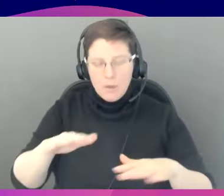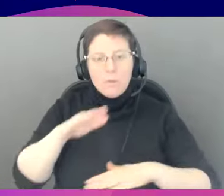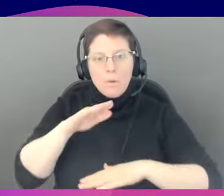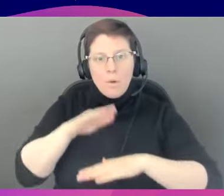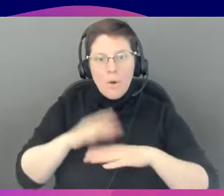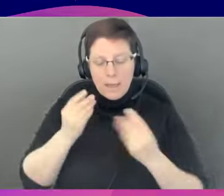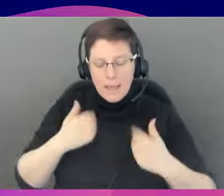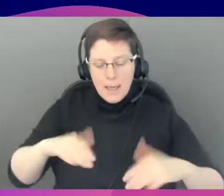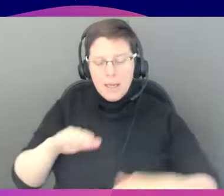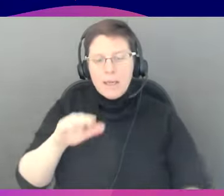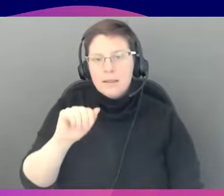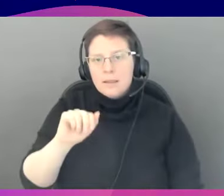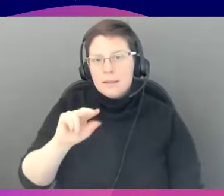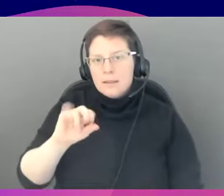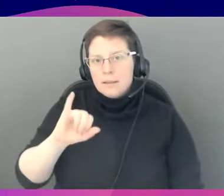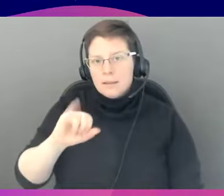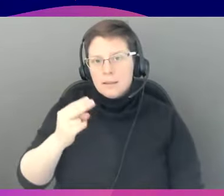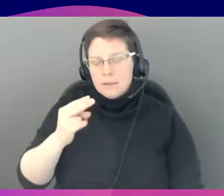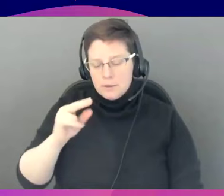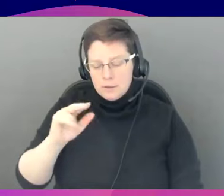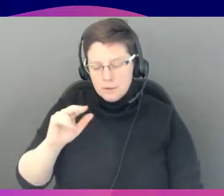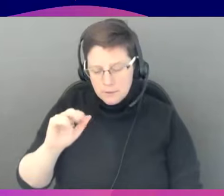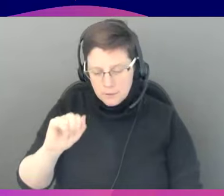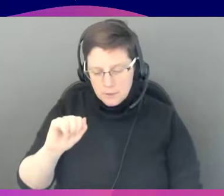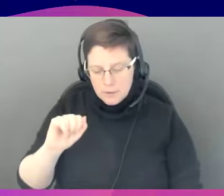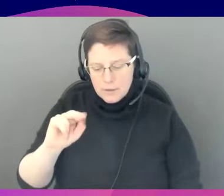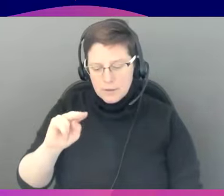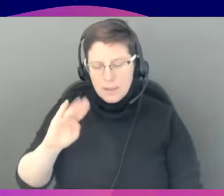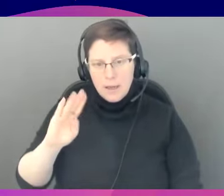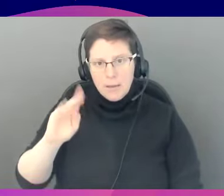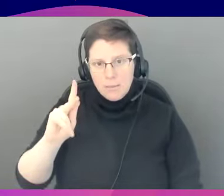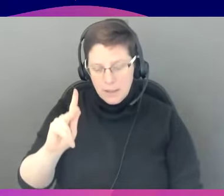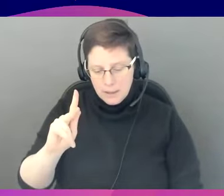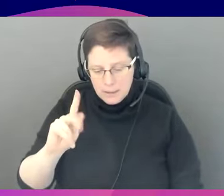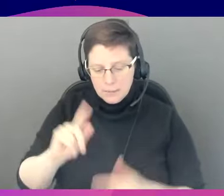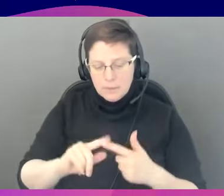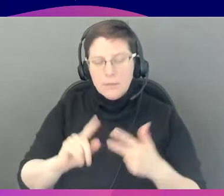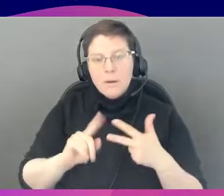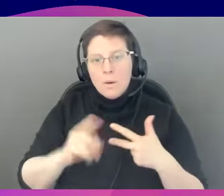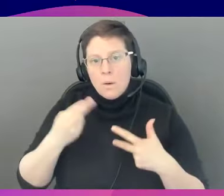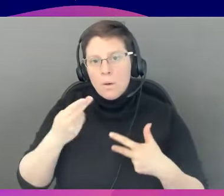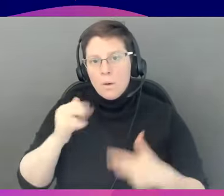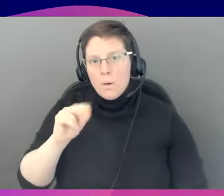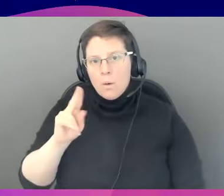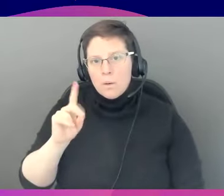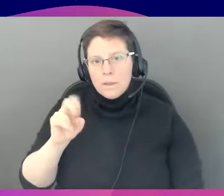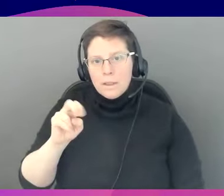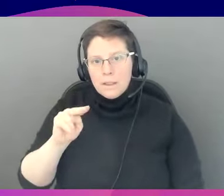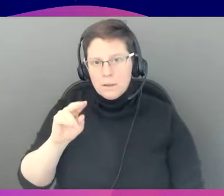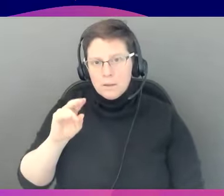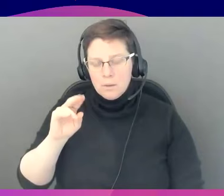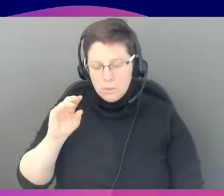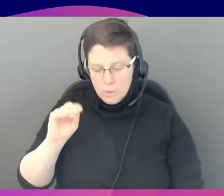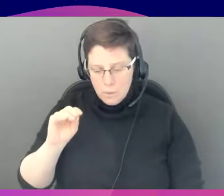These lands are connected with the London Township and Sombra Treaties of 1796 and the Dish with One Spoon Covenant